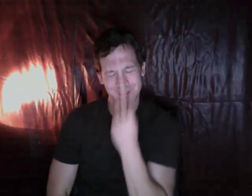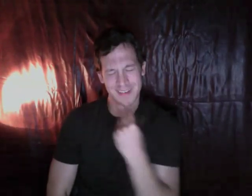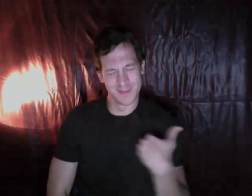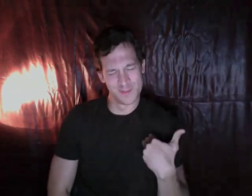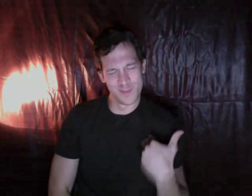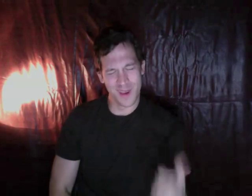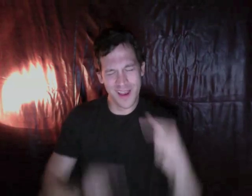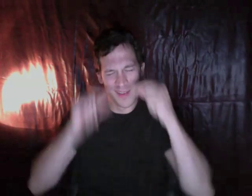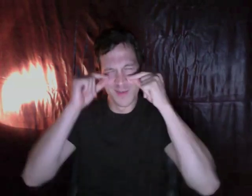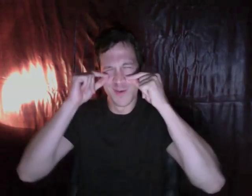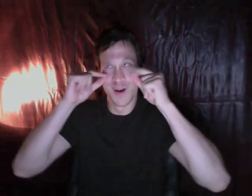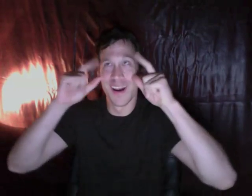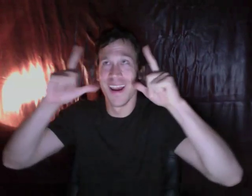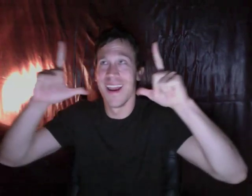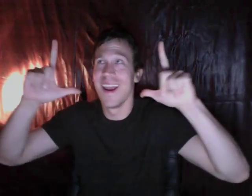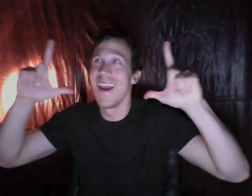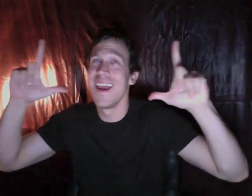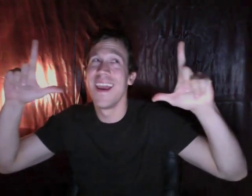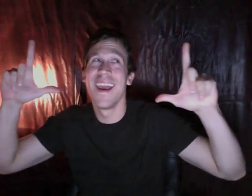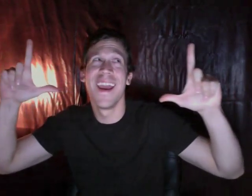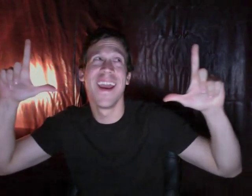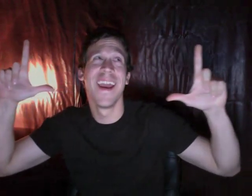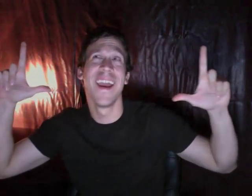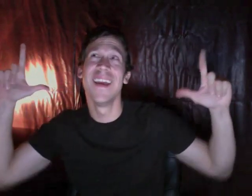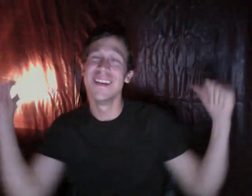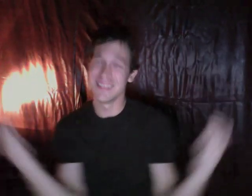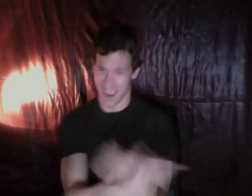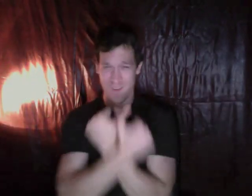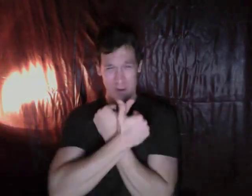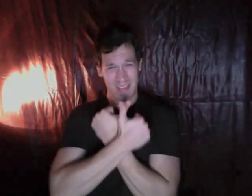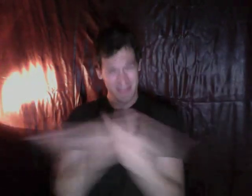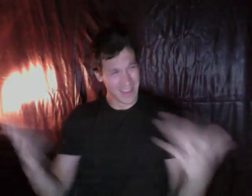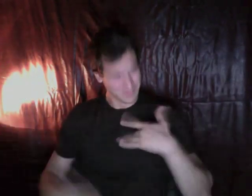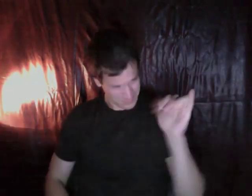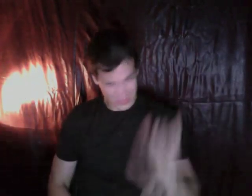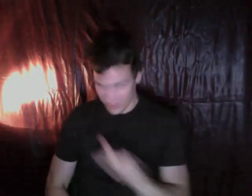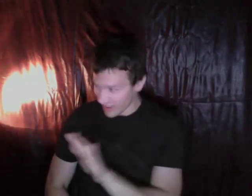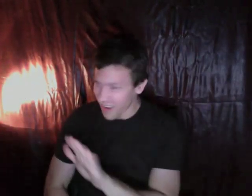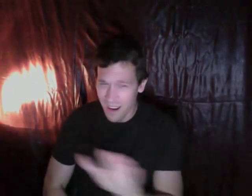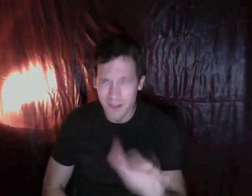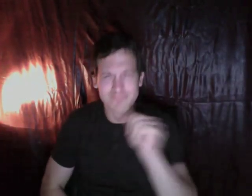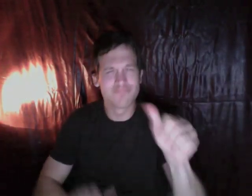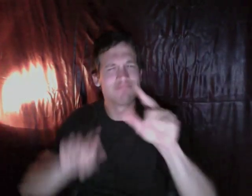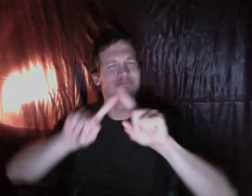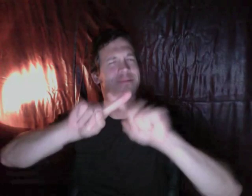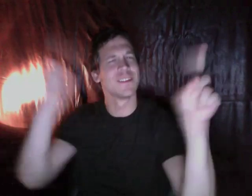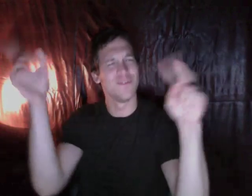stay awake when I'm asleep. Cause everything is never as it seems.